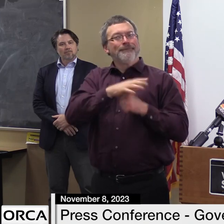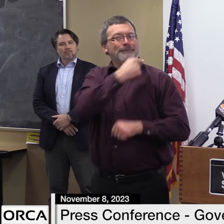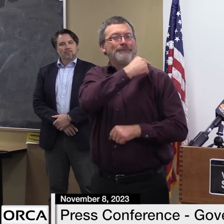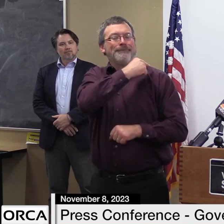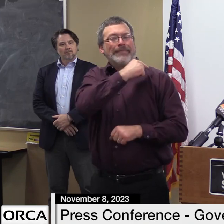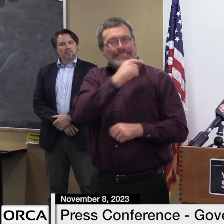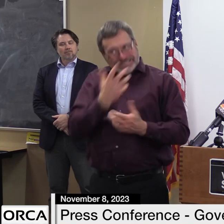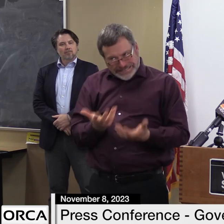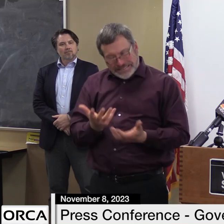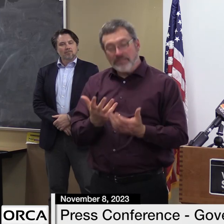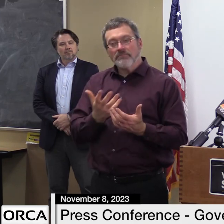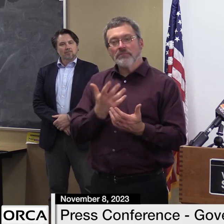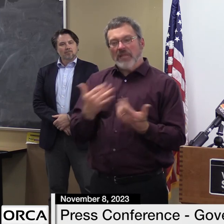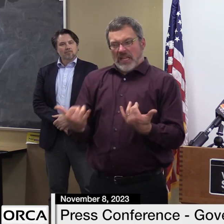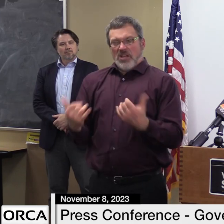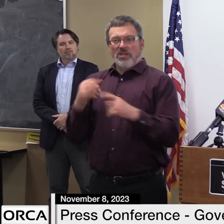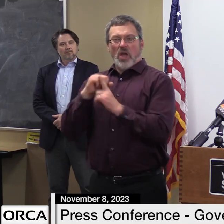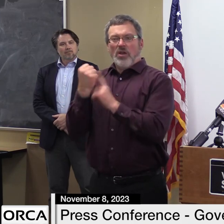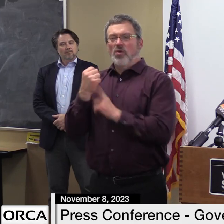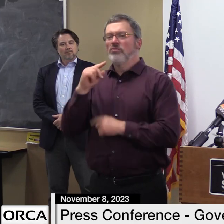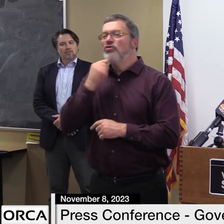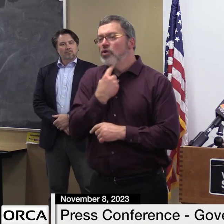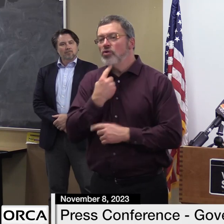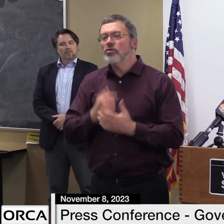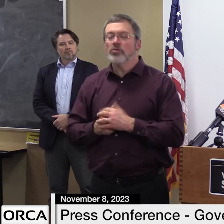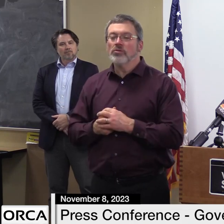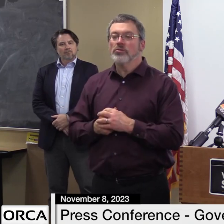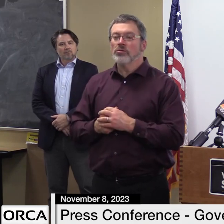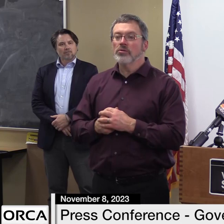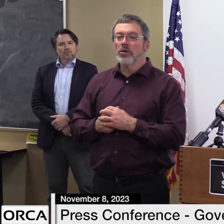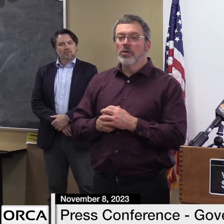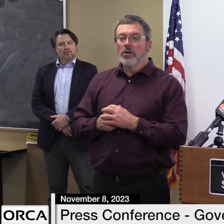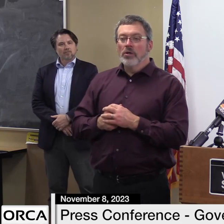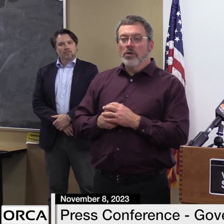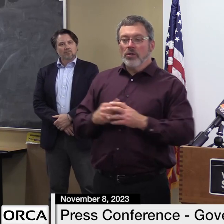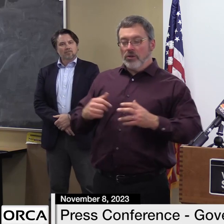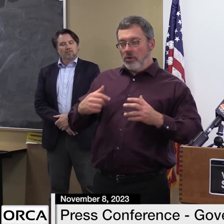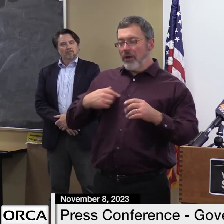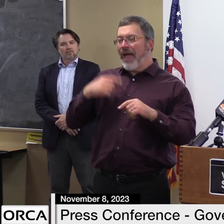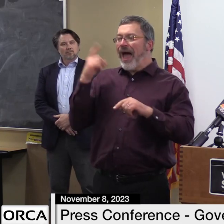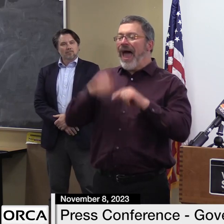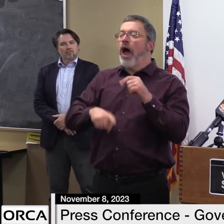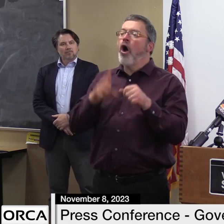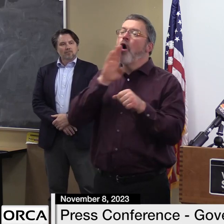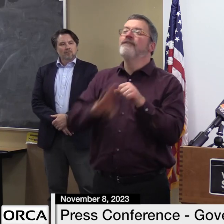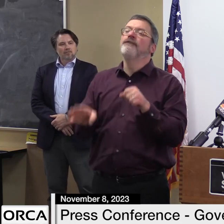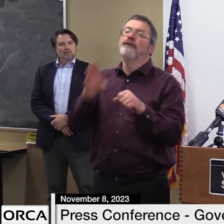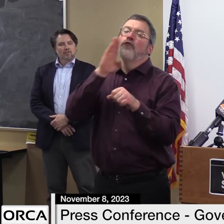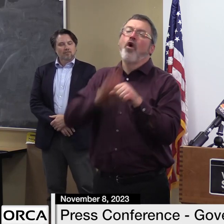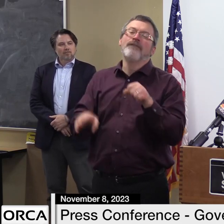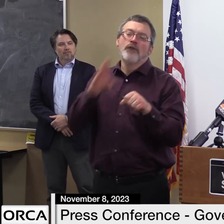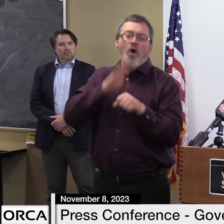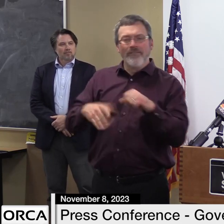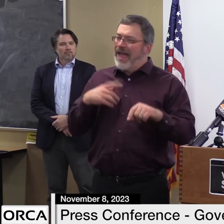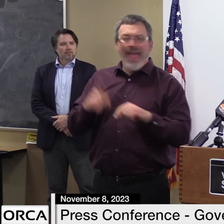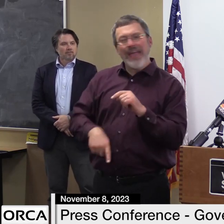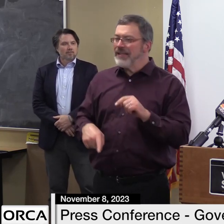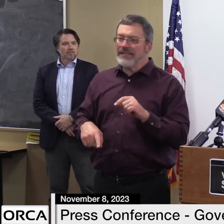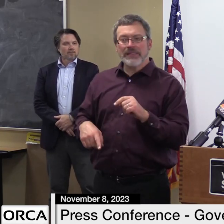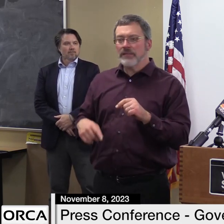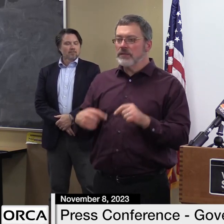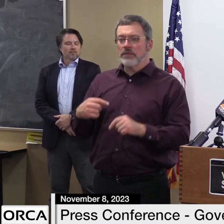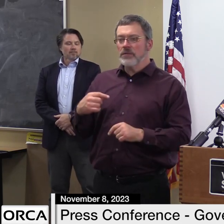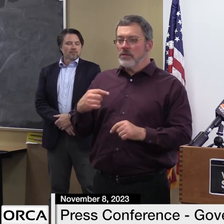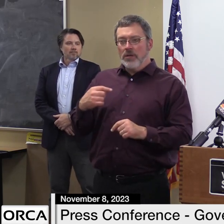generation. At times we've said that'll be enough to get the job done. So at our current rate of public investment, as the